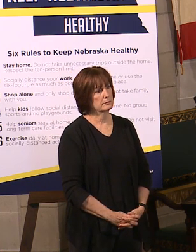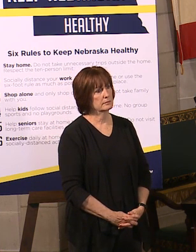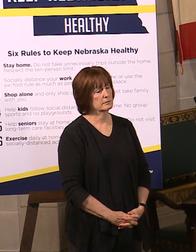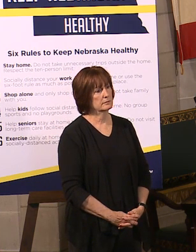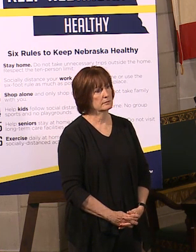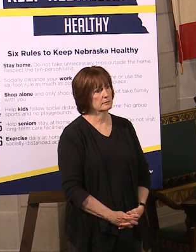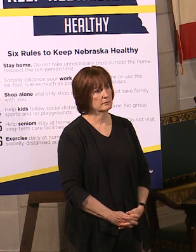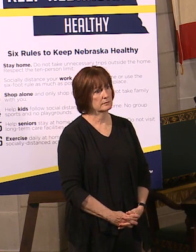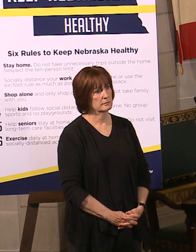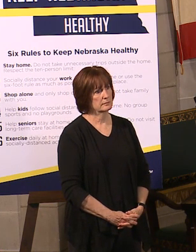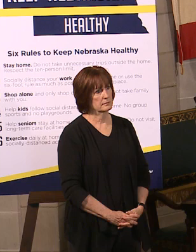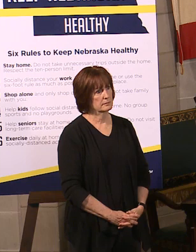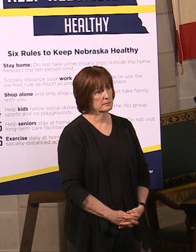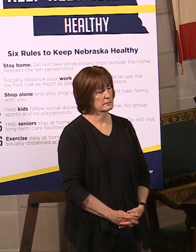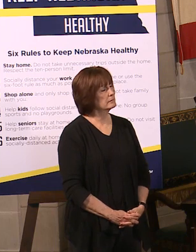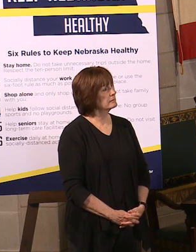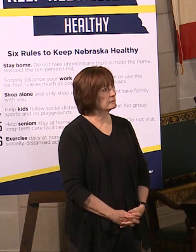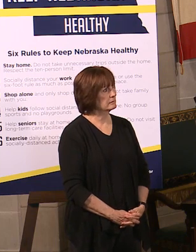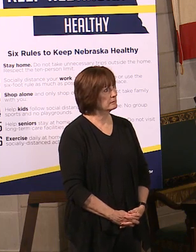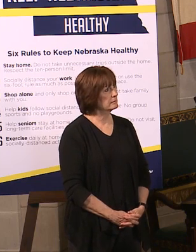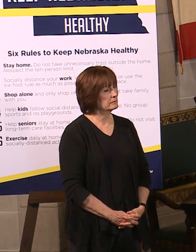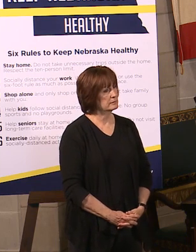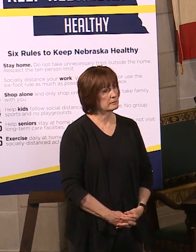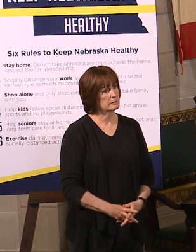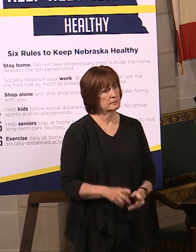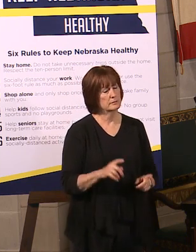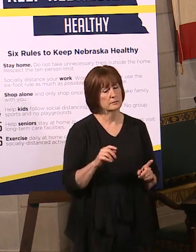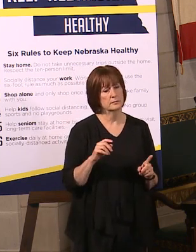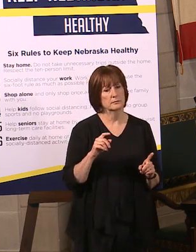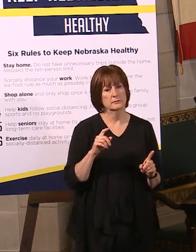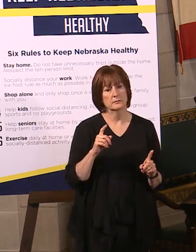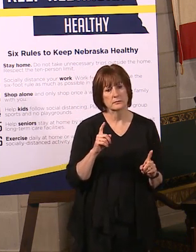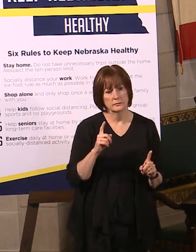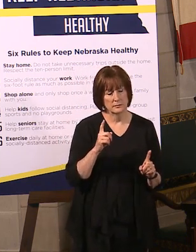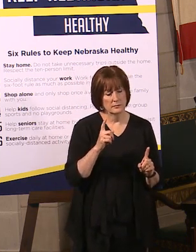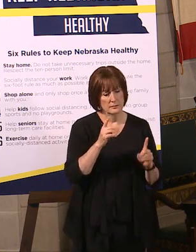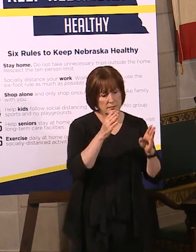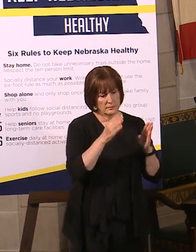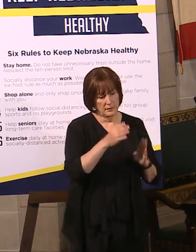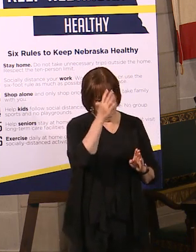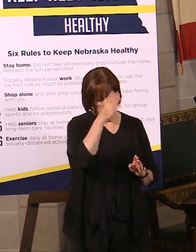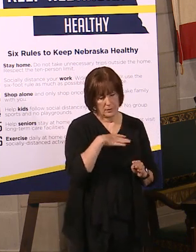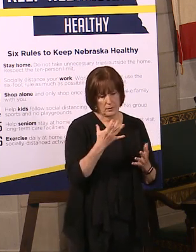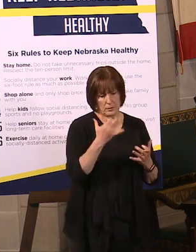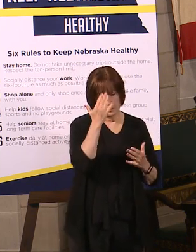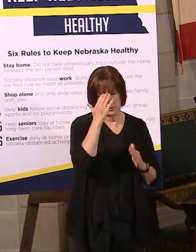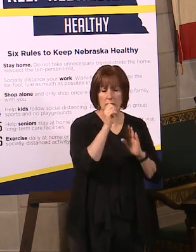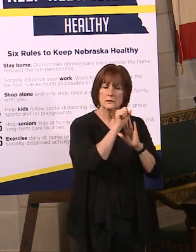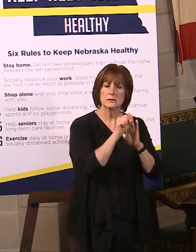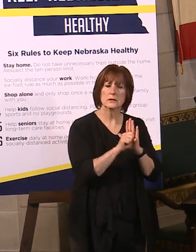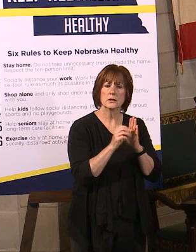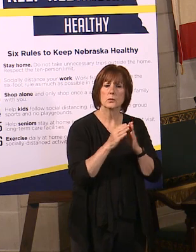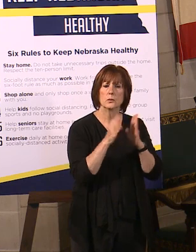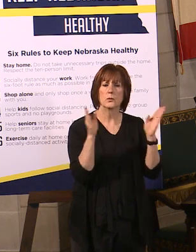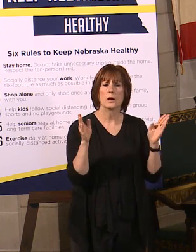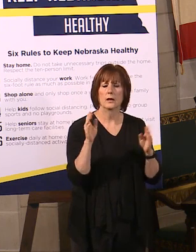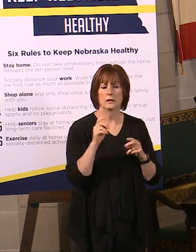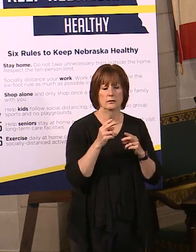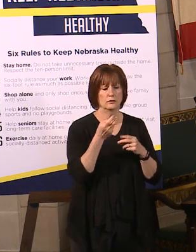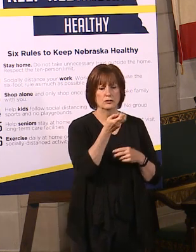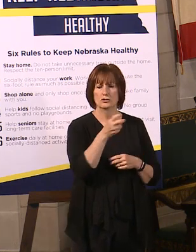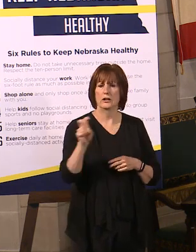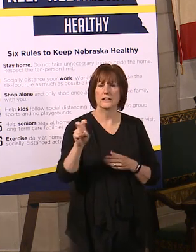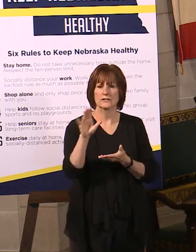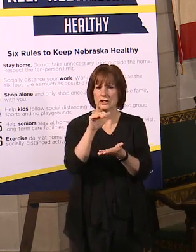state and across multiple healthcare entities? So Alexander Stone wants to know about our statewide transfer center. So as we mentioned